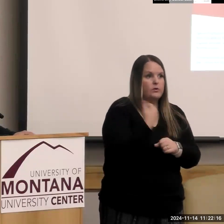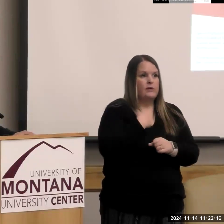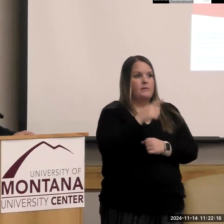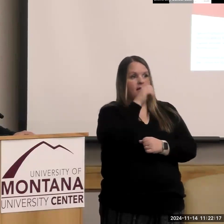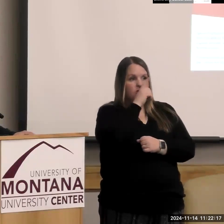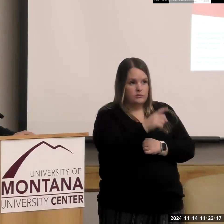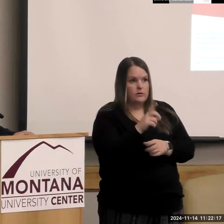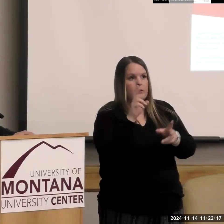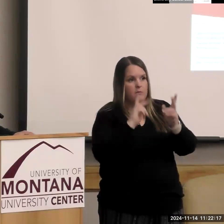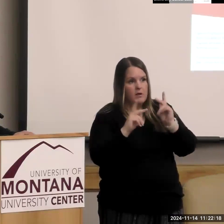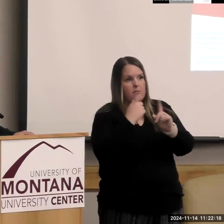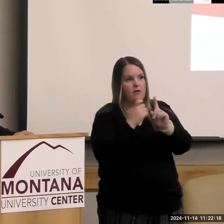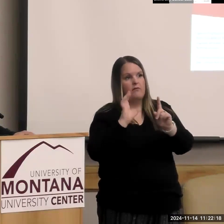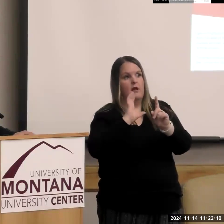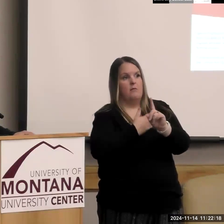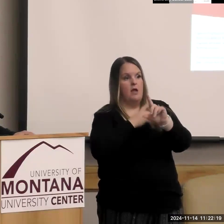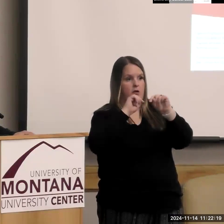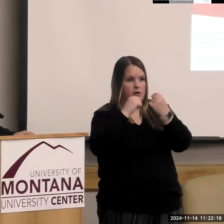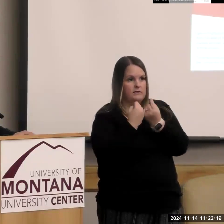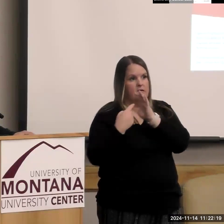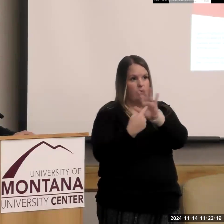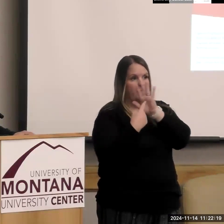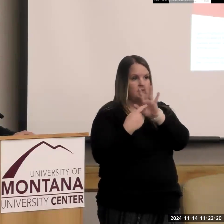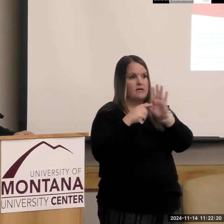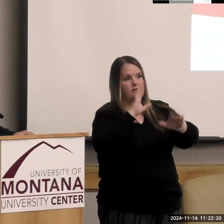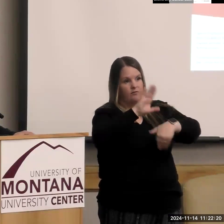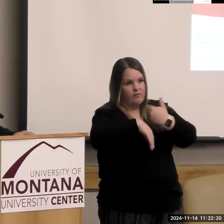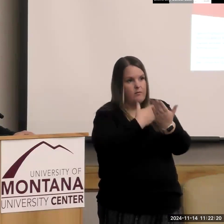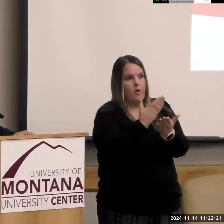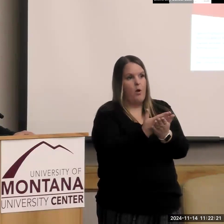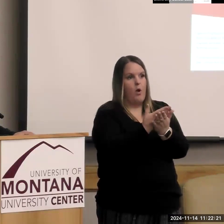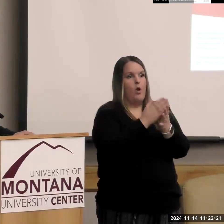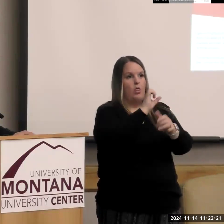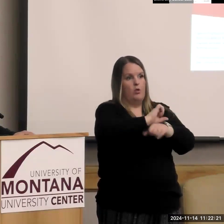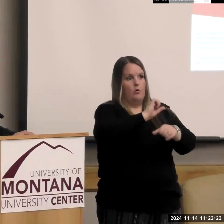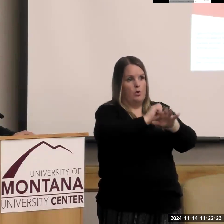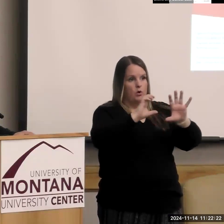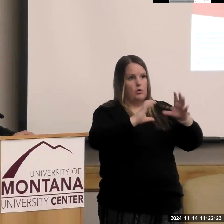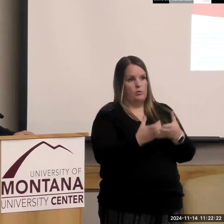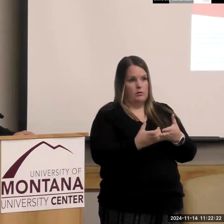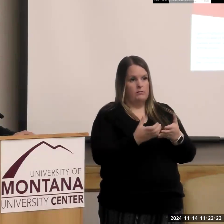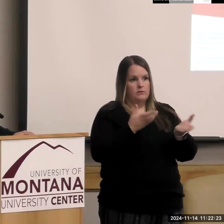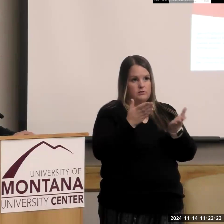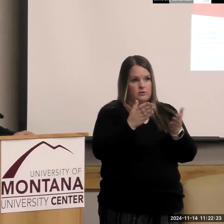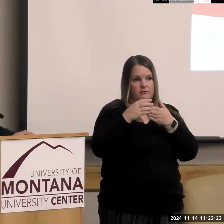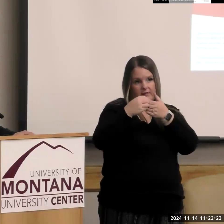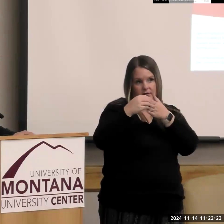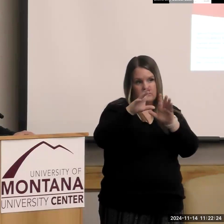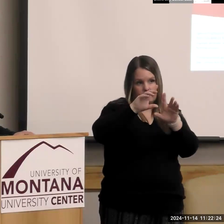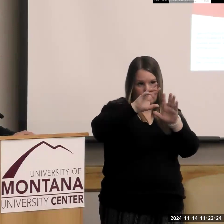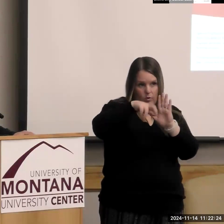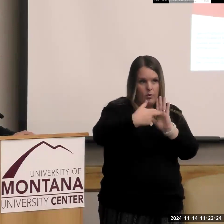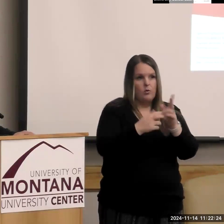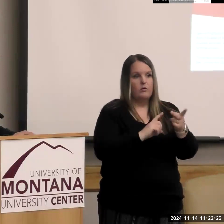there was people from our team represented across every single one of those work groups that served in leadership roles,